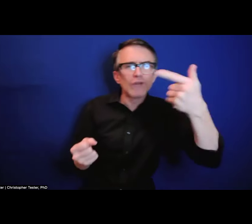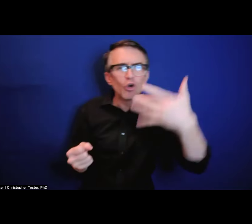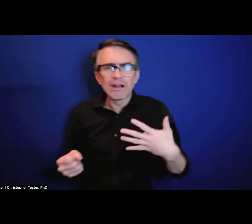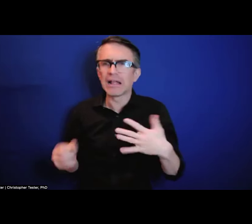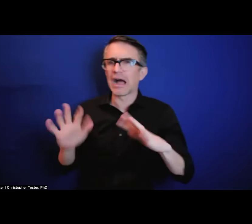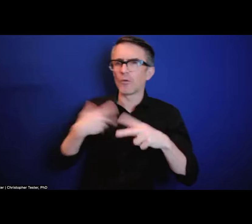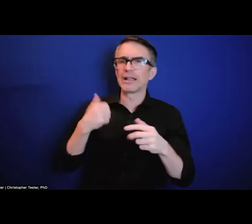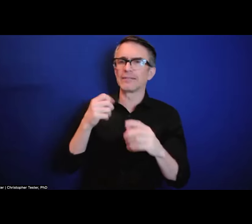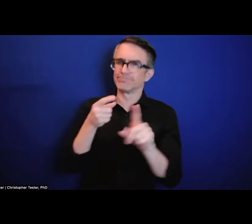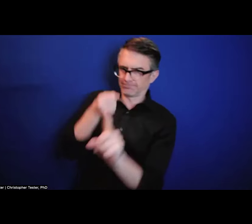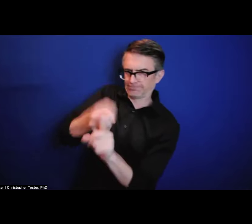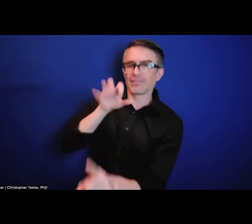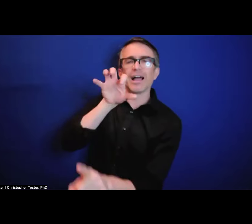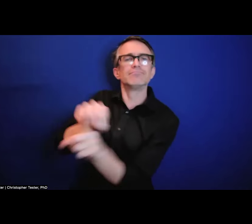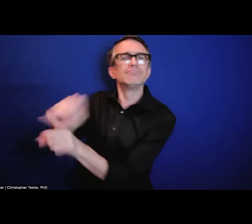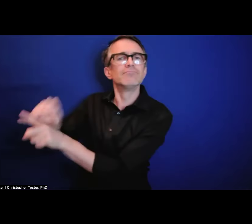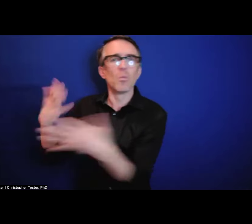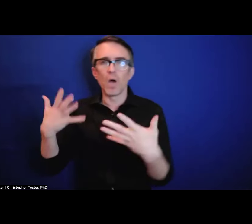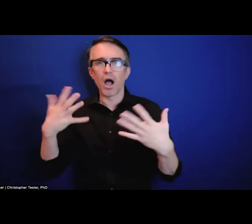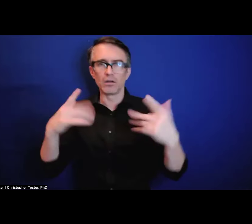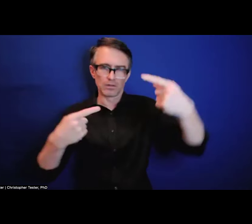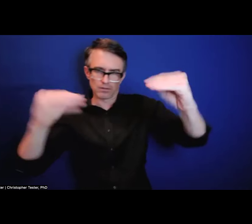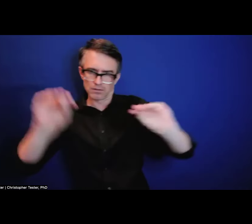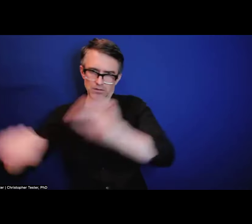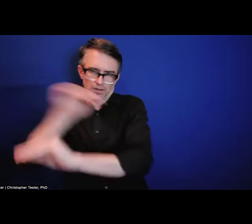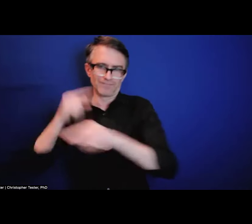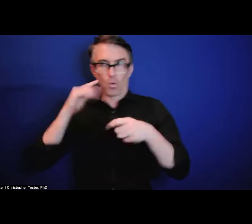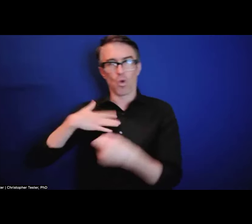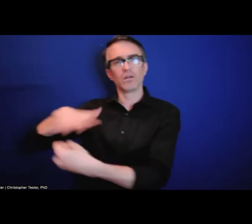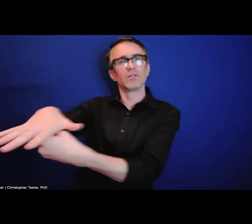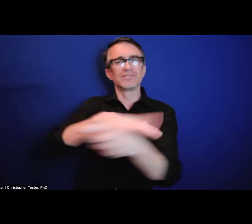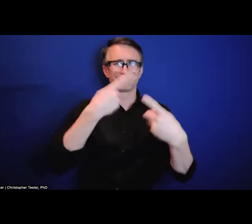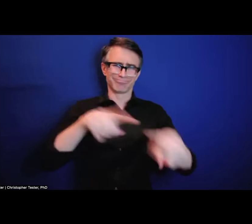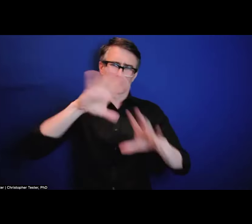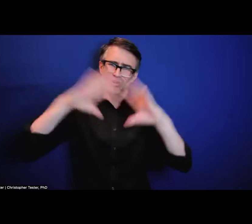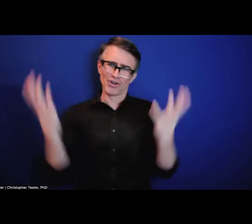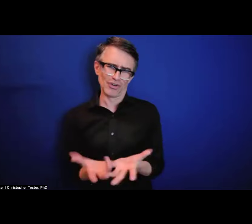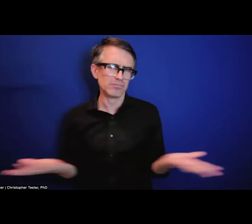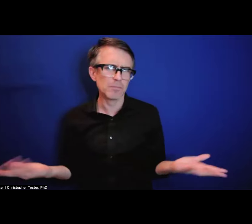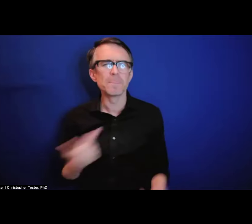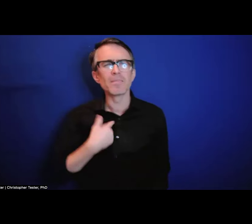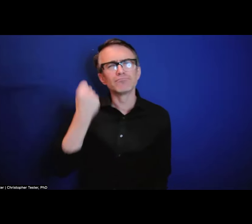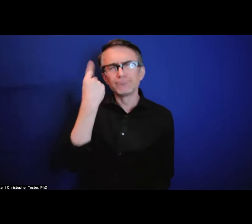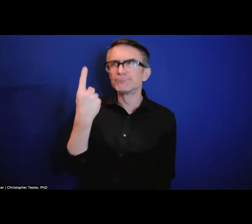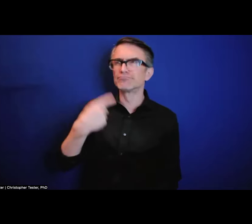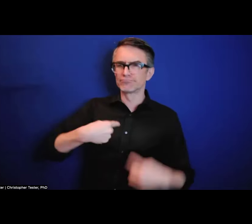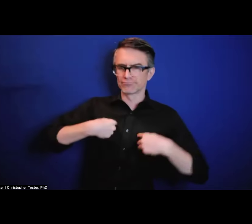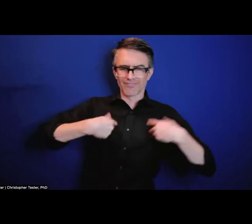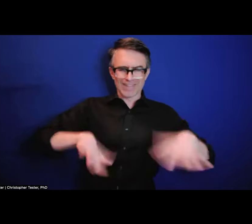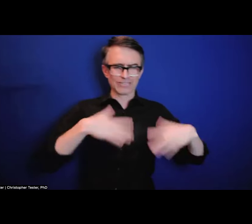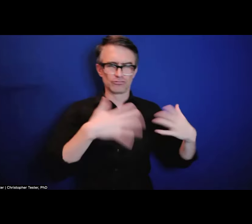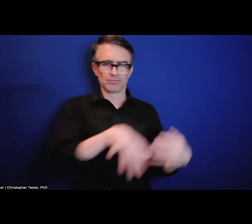composition of these costs, for example, the costs of healthcare services and medicines, as well as indirect costs such